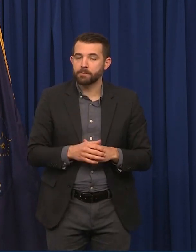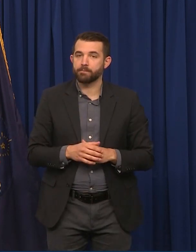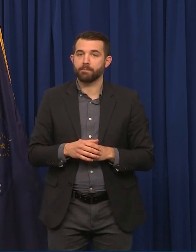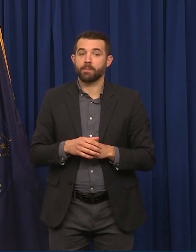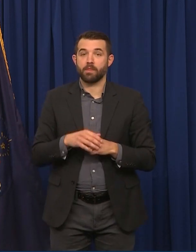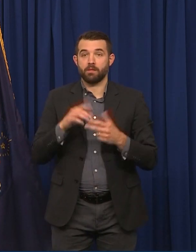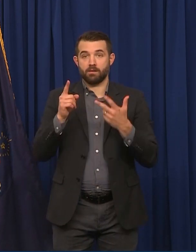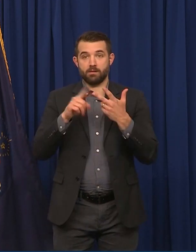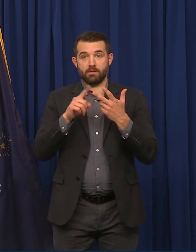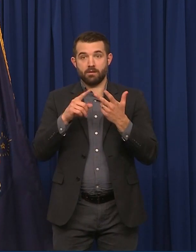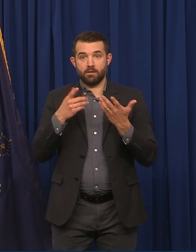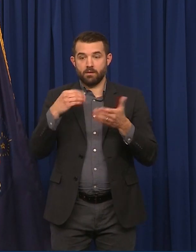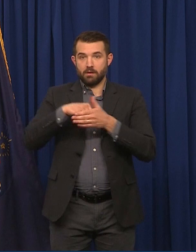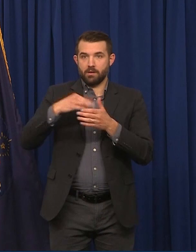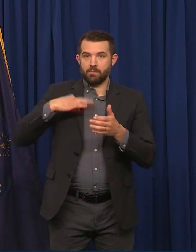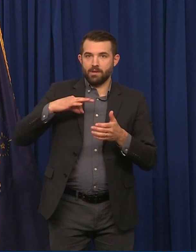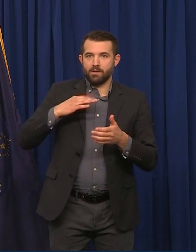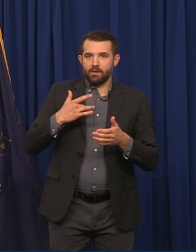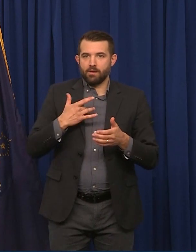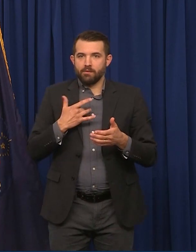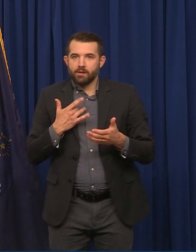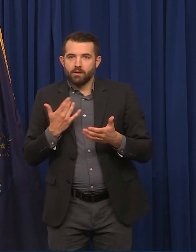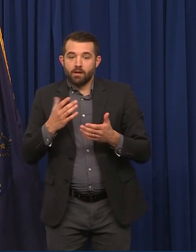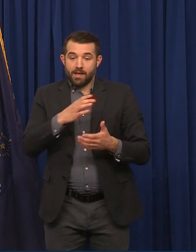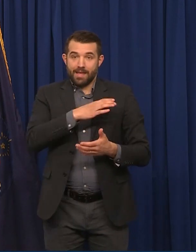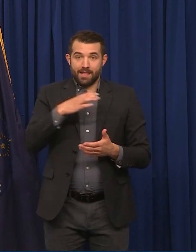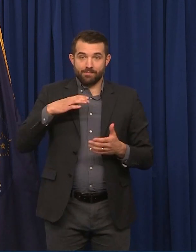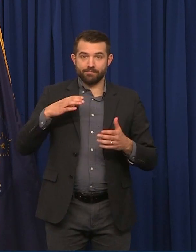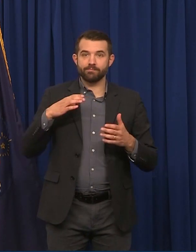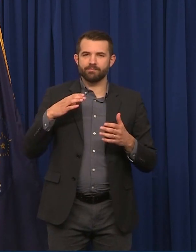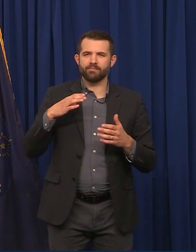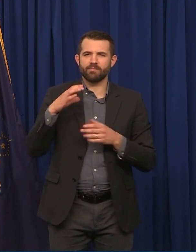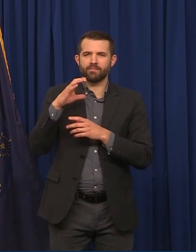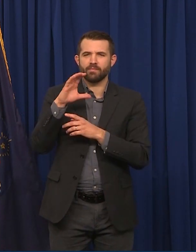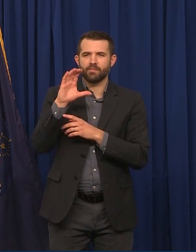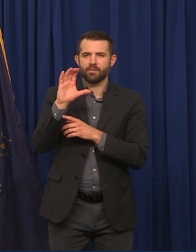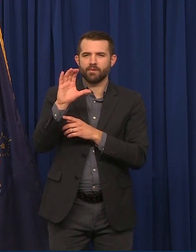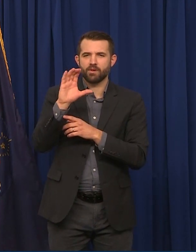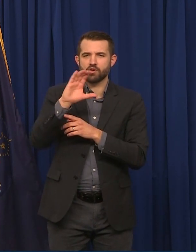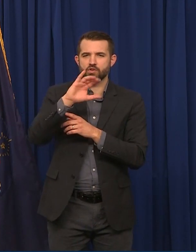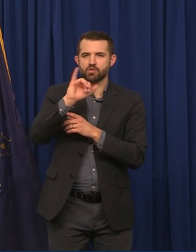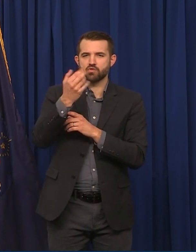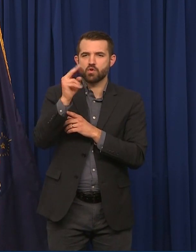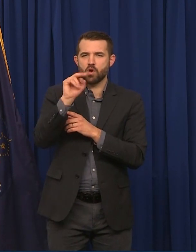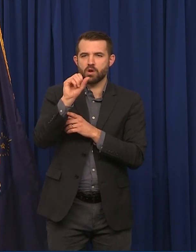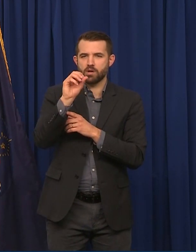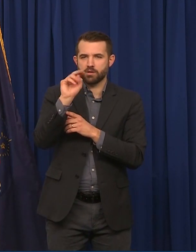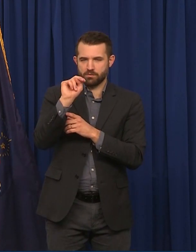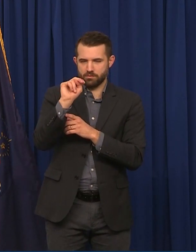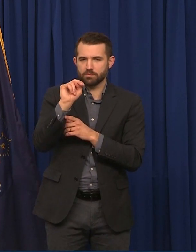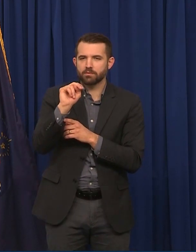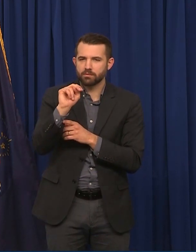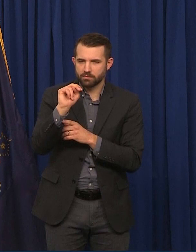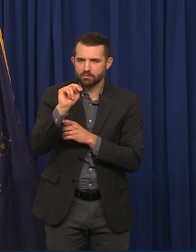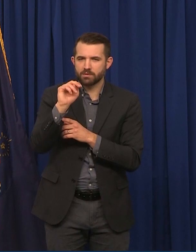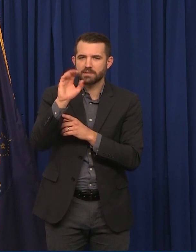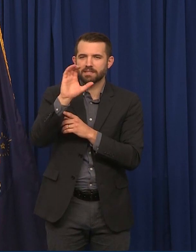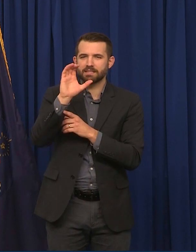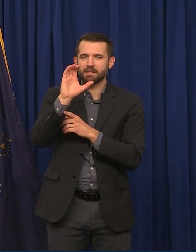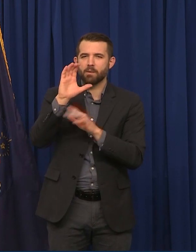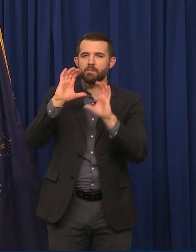one. Commissioner Heather Johnson at DECD has been leading an effort to increase our own